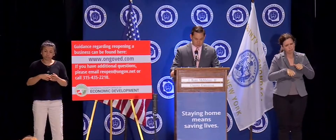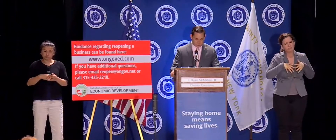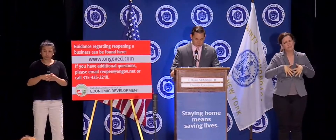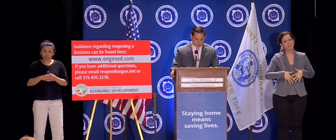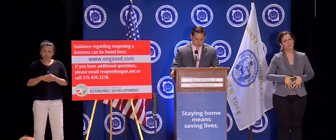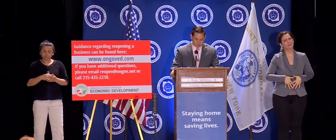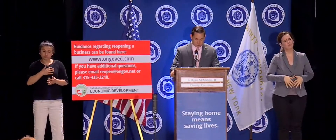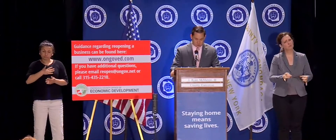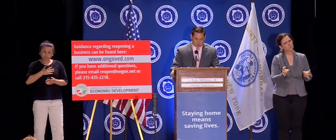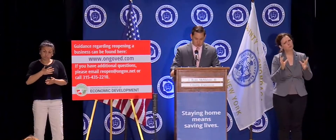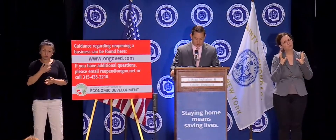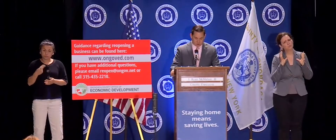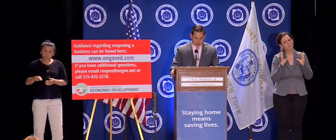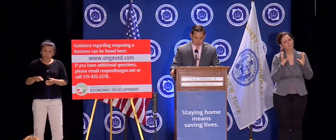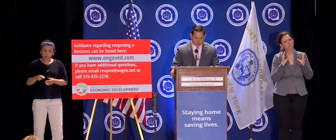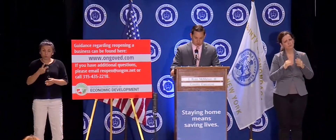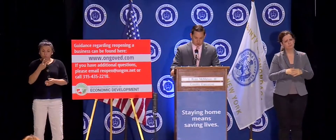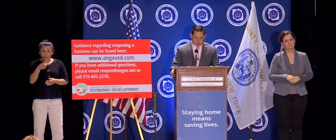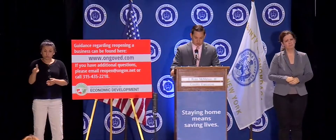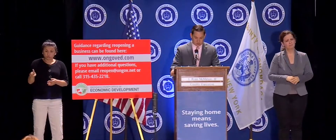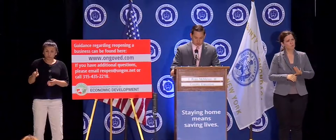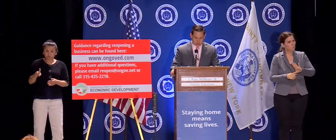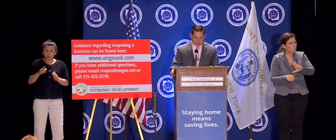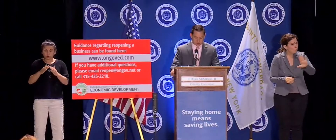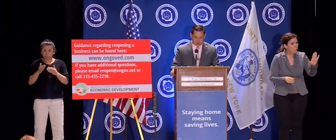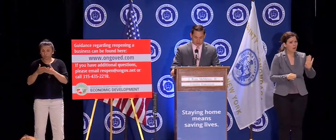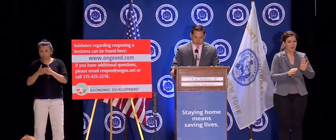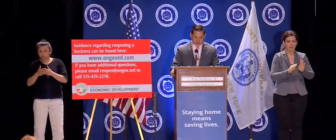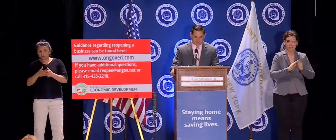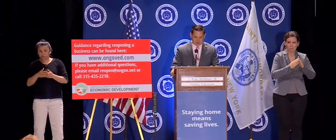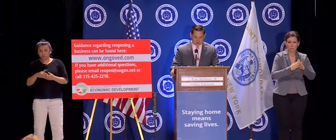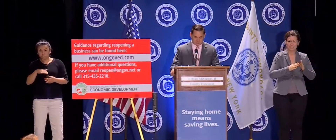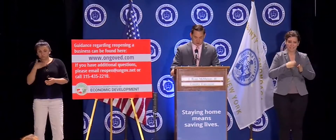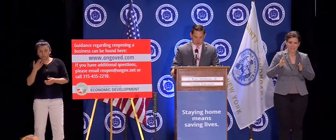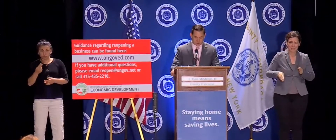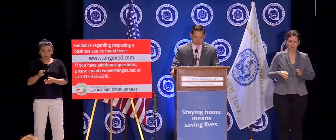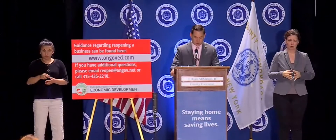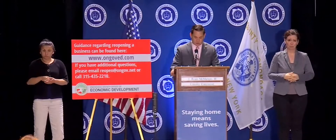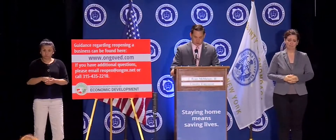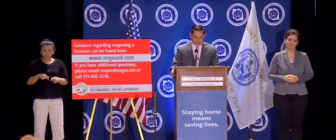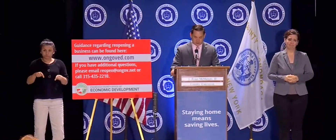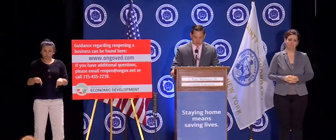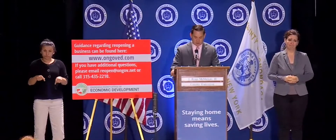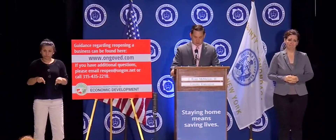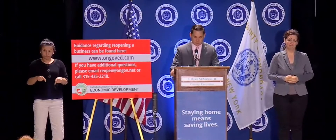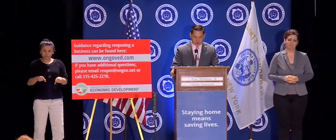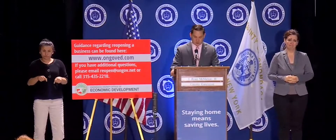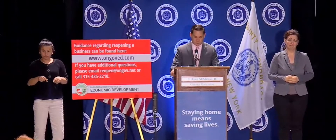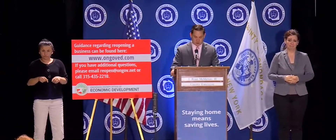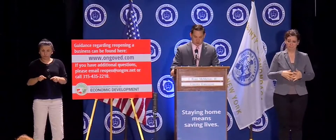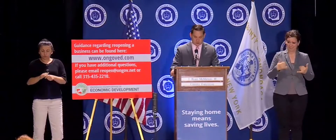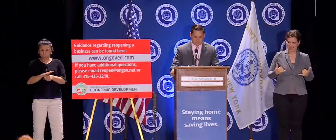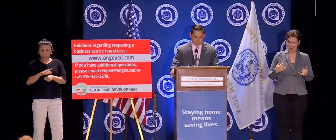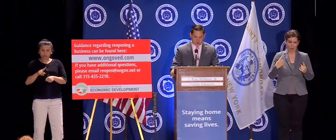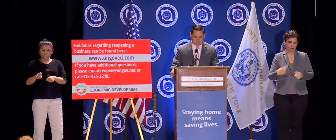two neighbors. Currently, in this process, in this fight with COVID-19, we've